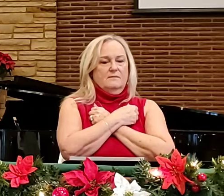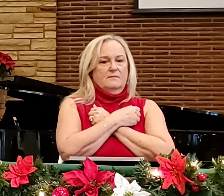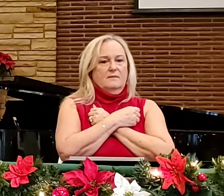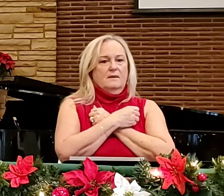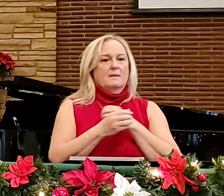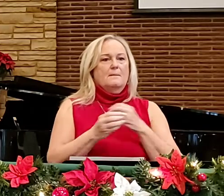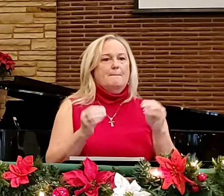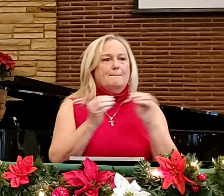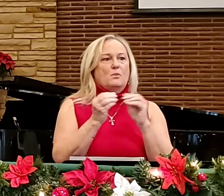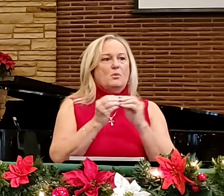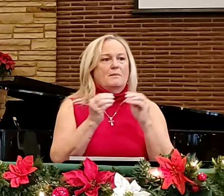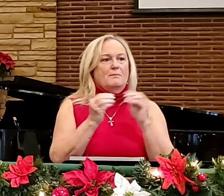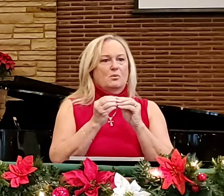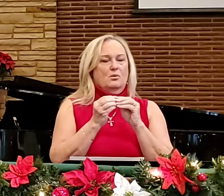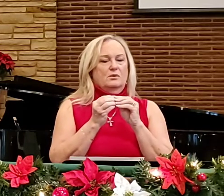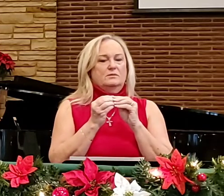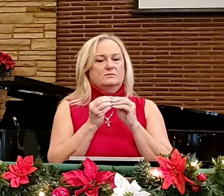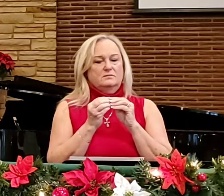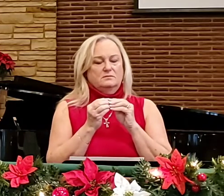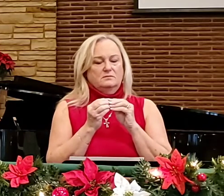Double portion.